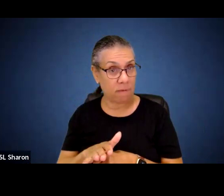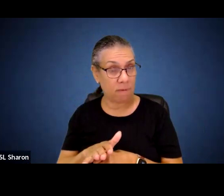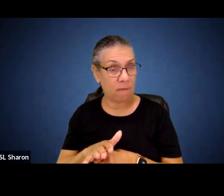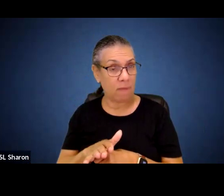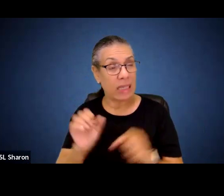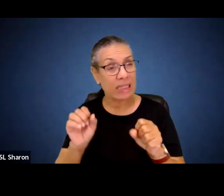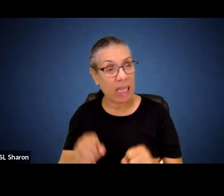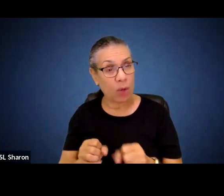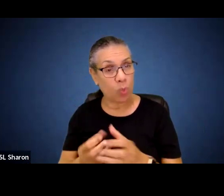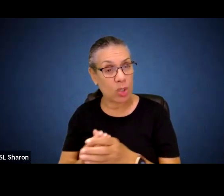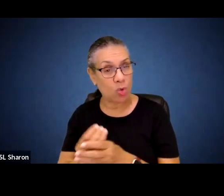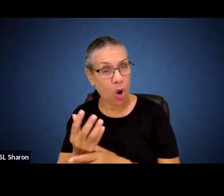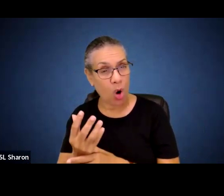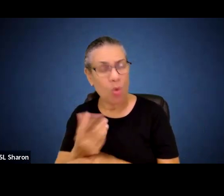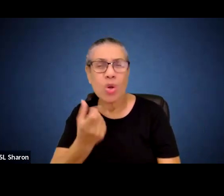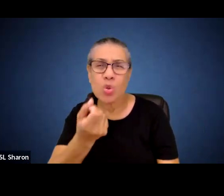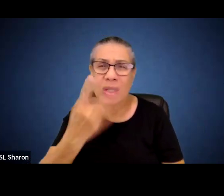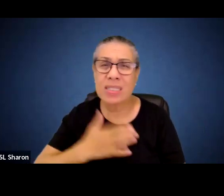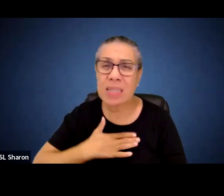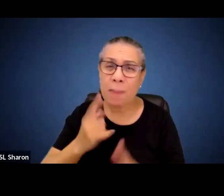progress. You understand what I'm trying to say?